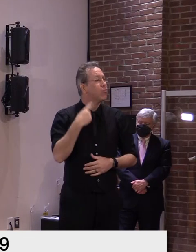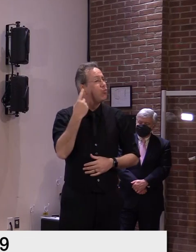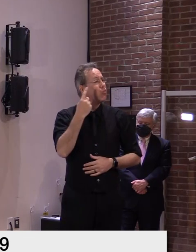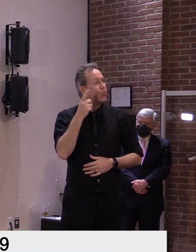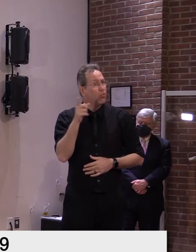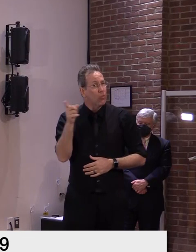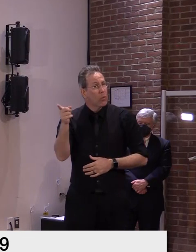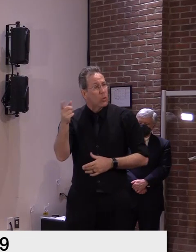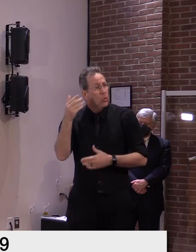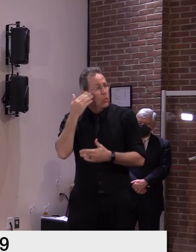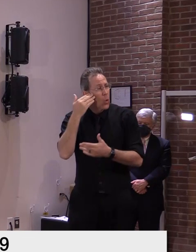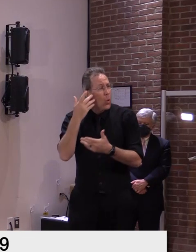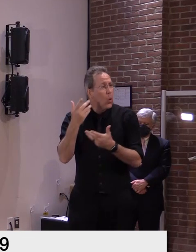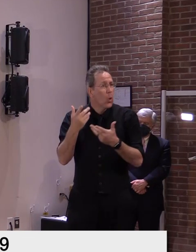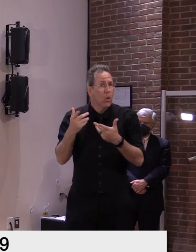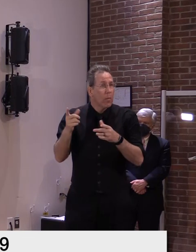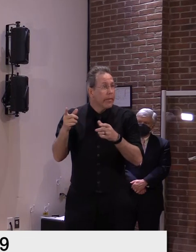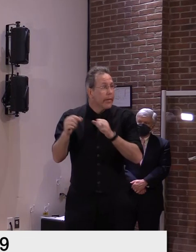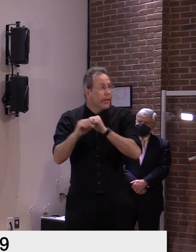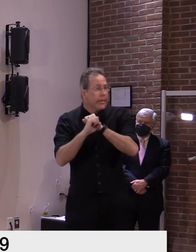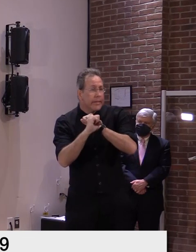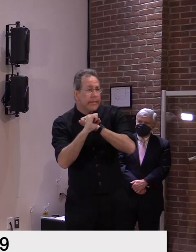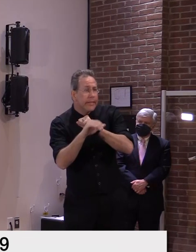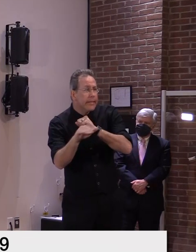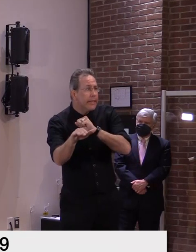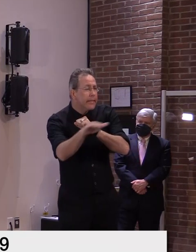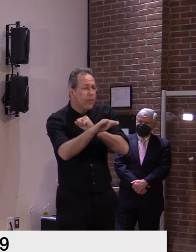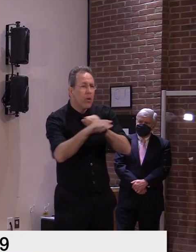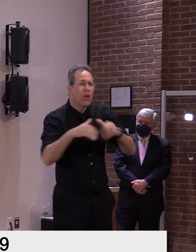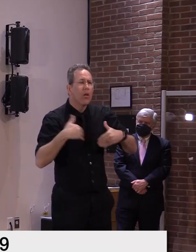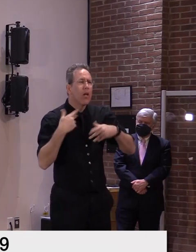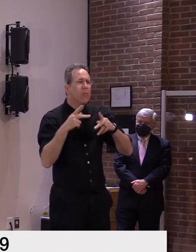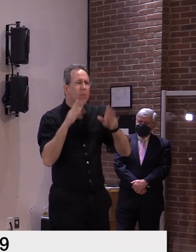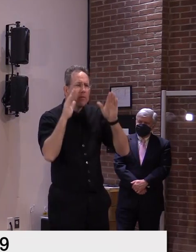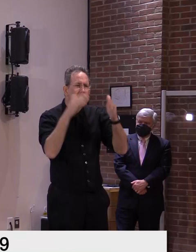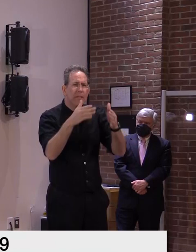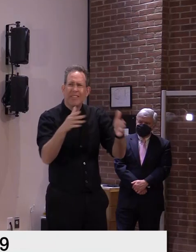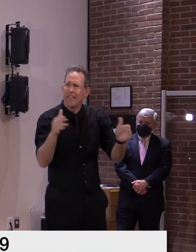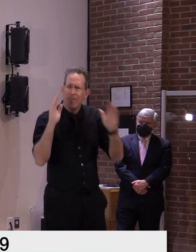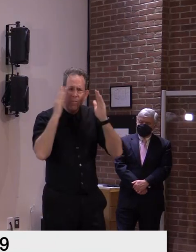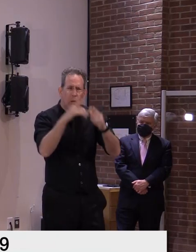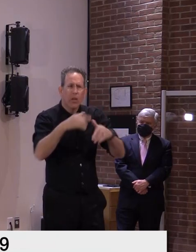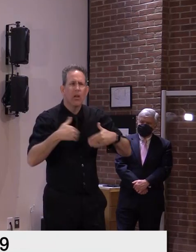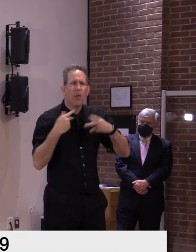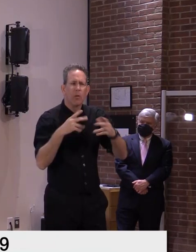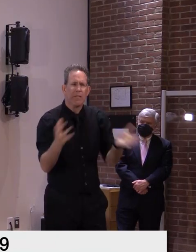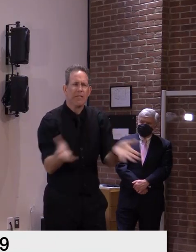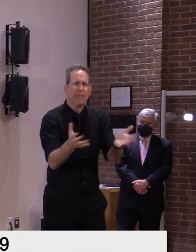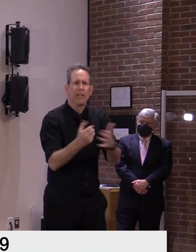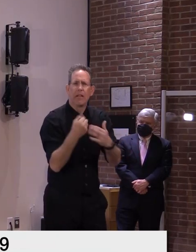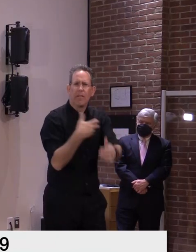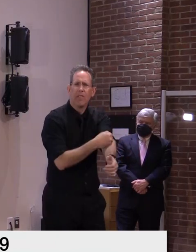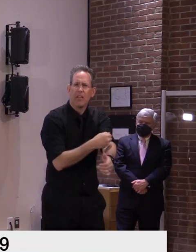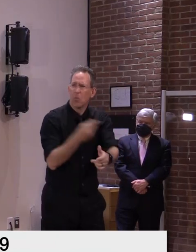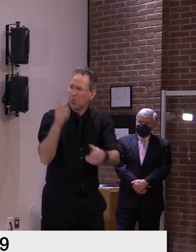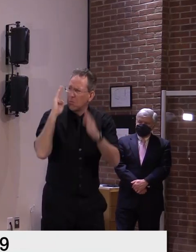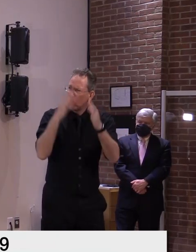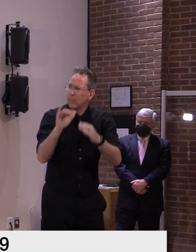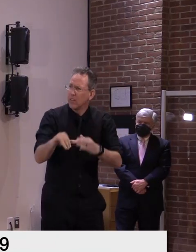towards certain areas of a population. Yeah, no, I think you've hit the nail